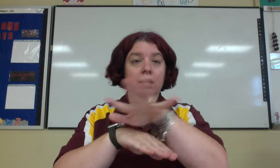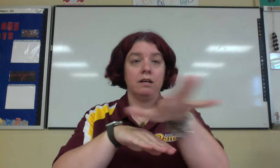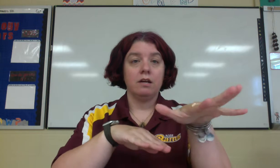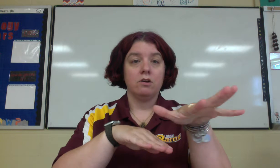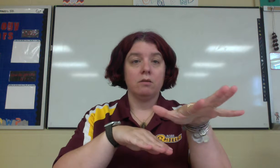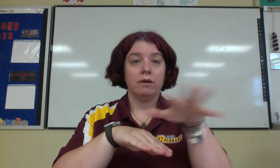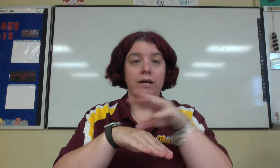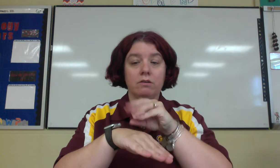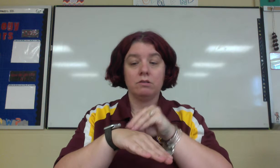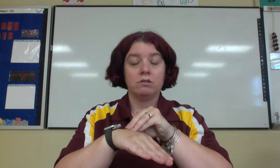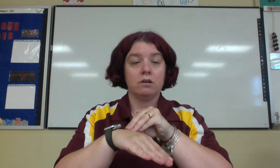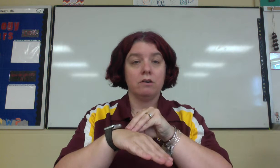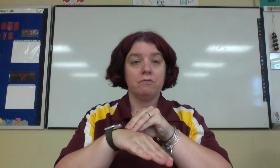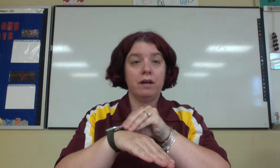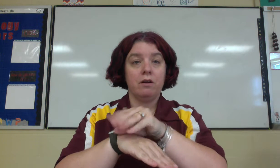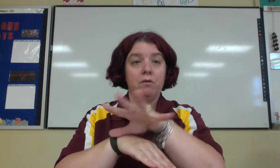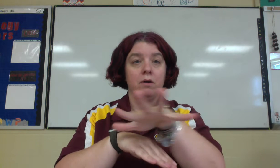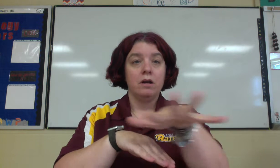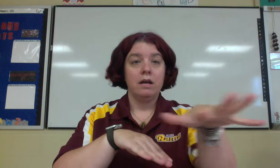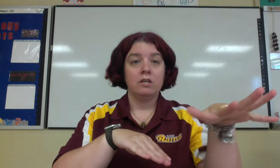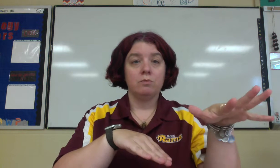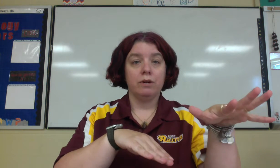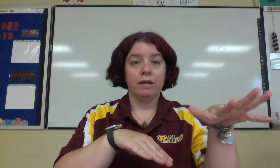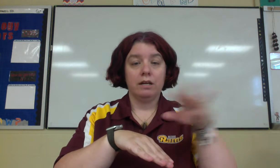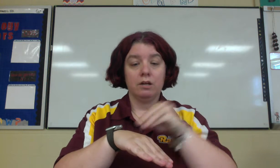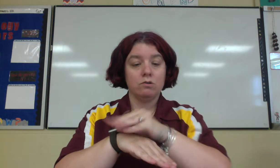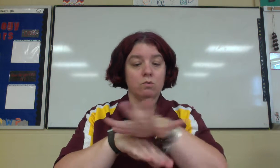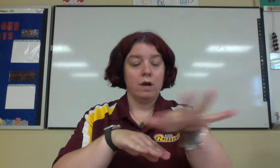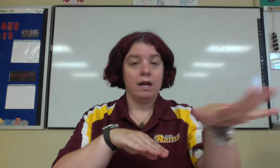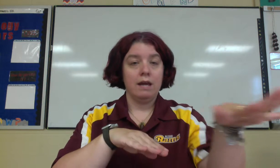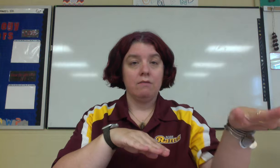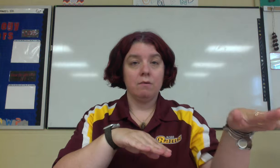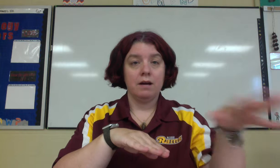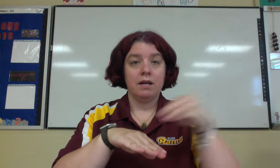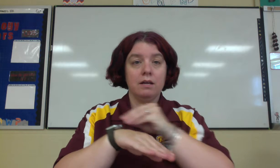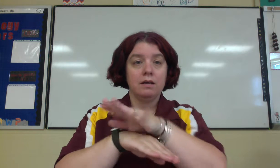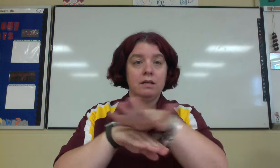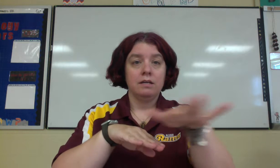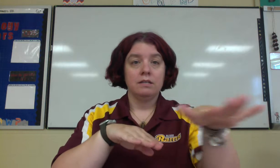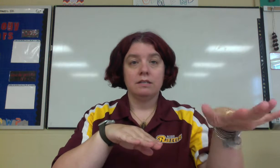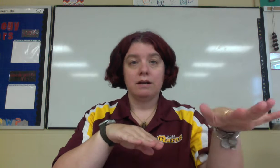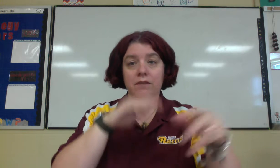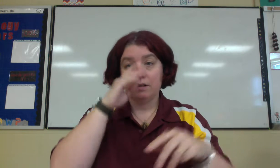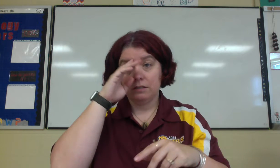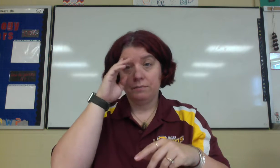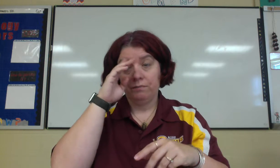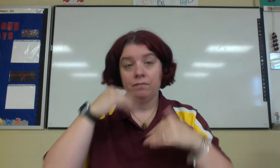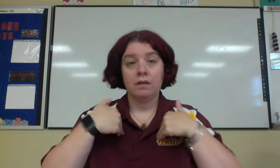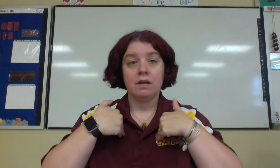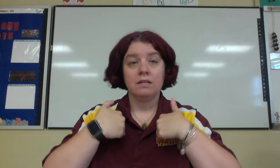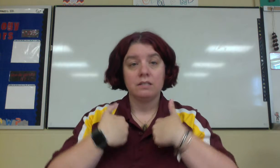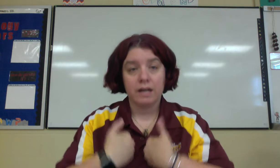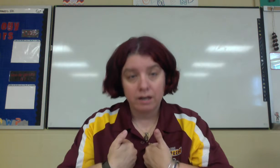hand and you're going to bring it out so you start here flat o as you bring it and it goes away from your body side effects tired